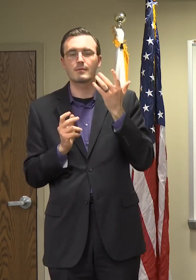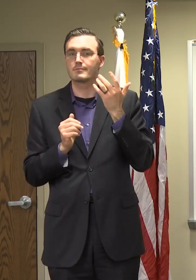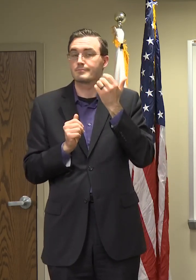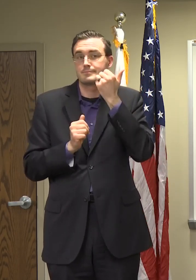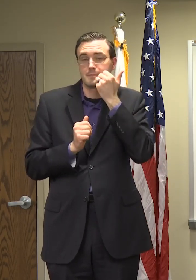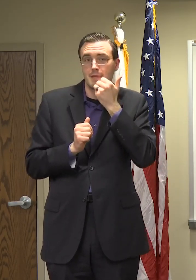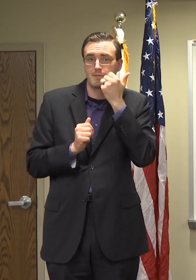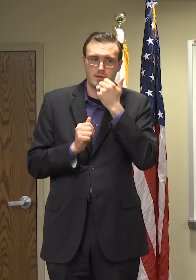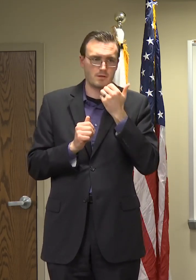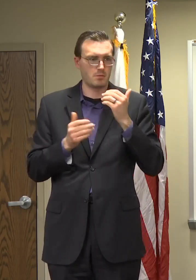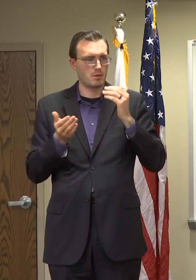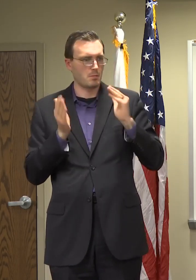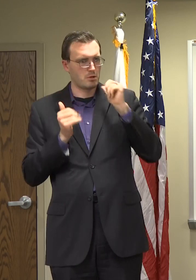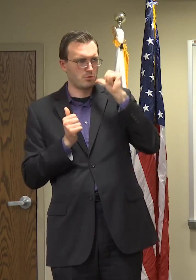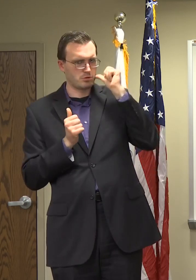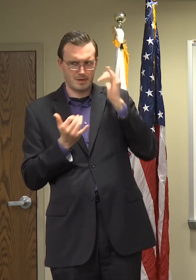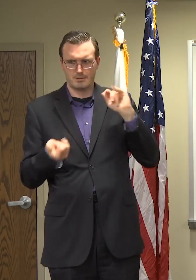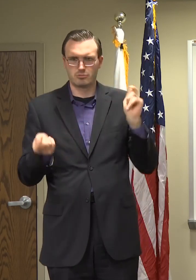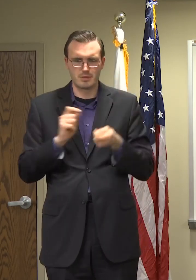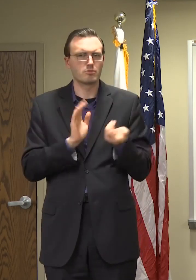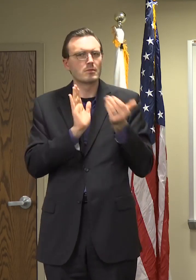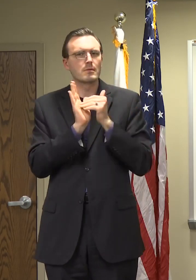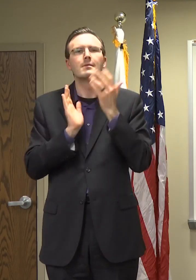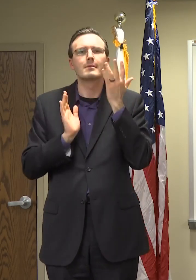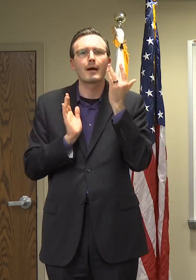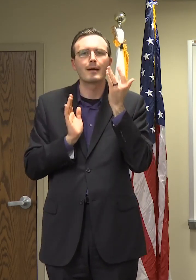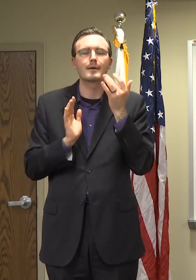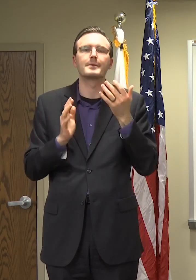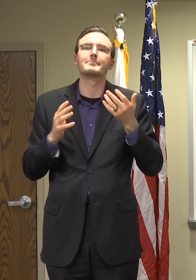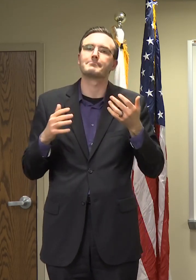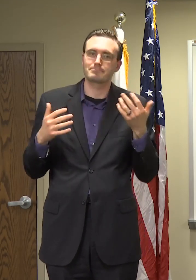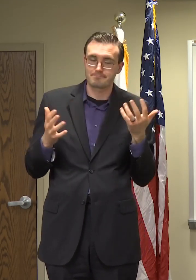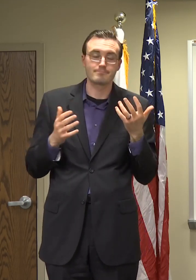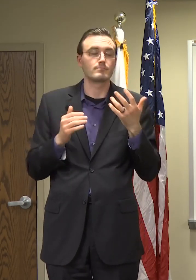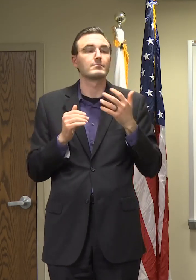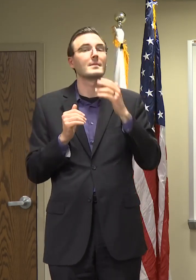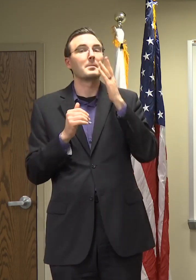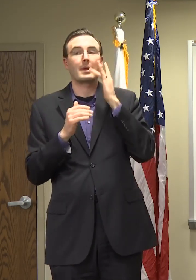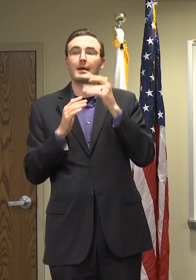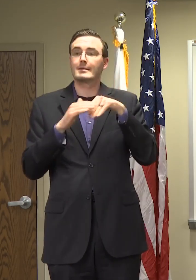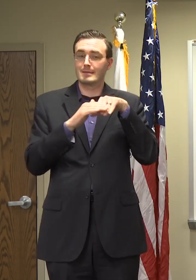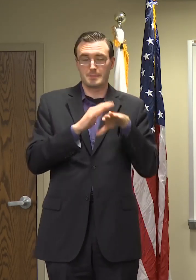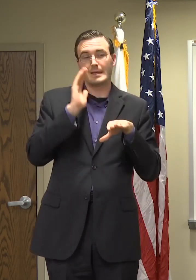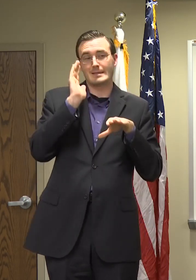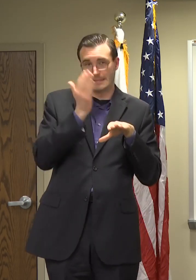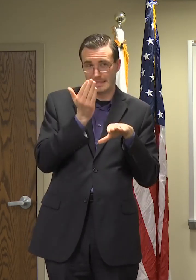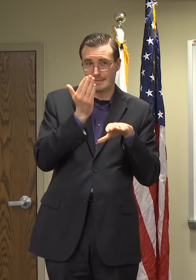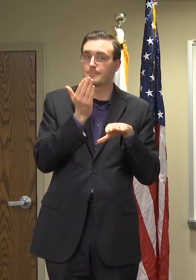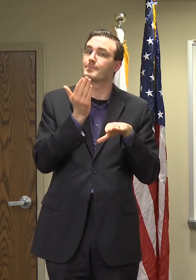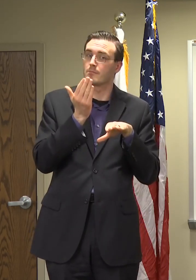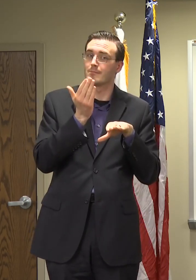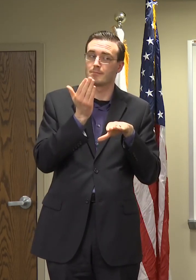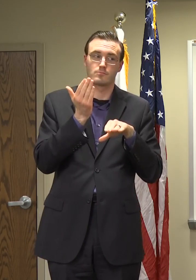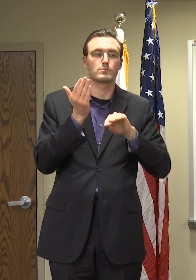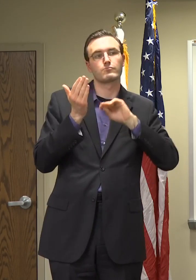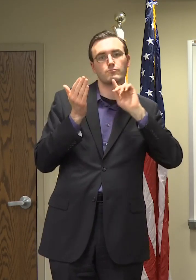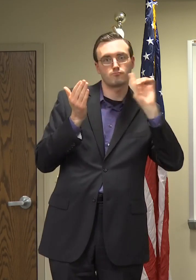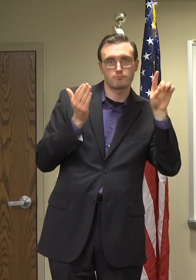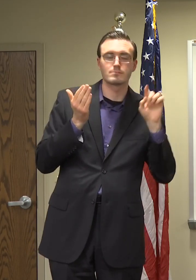day prior? Is because then as the admission data becomes coded to COVID-19, you'll see that